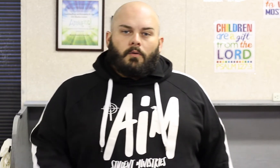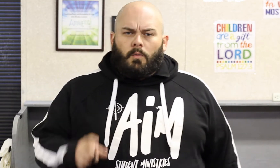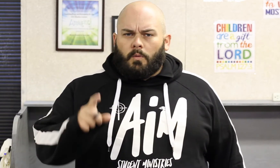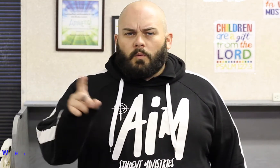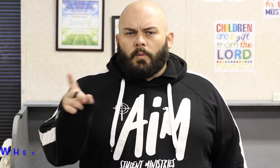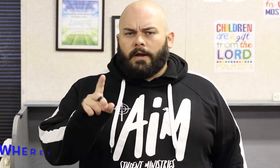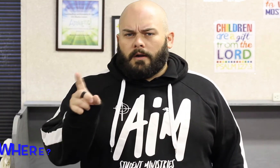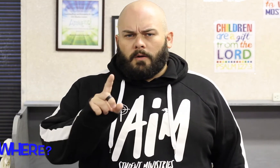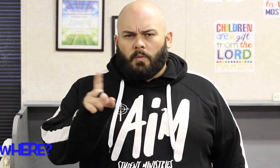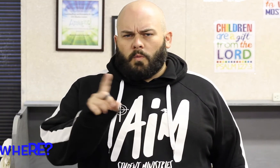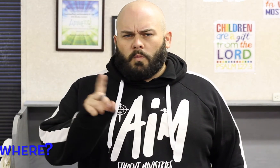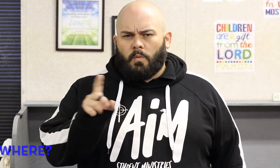Where?